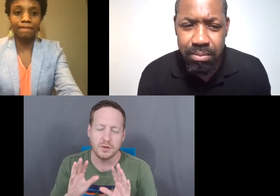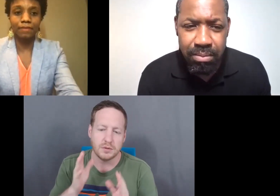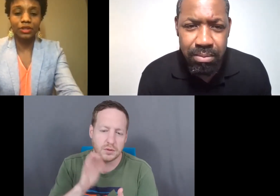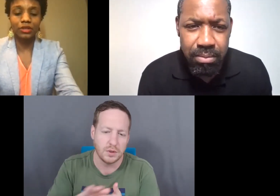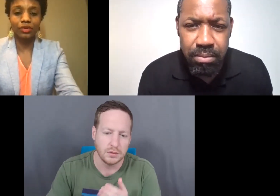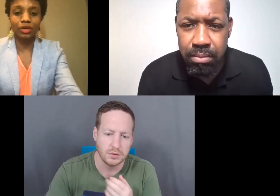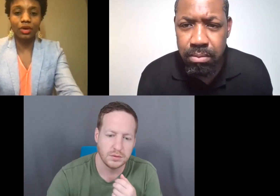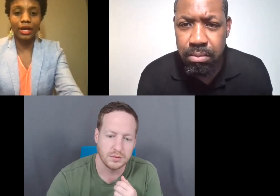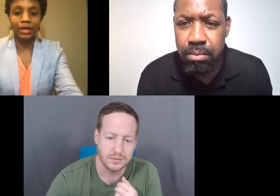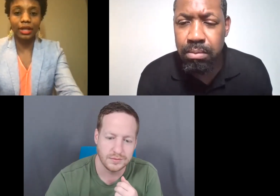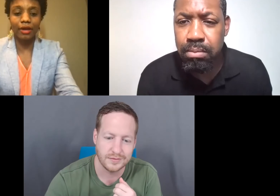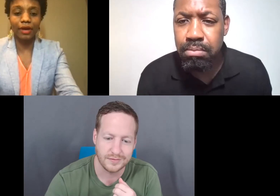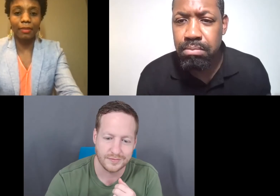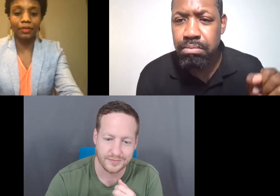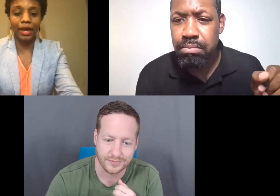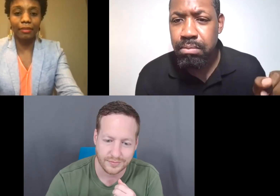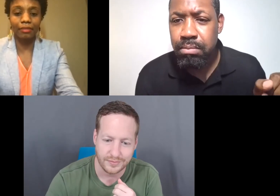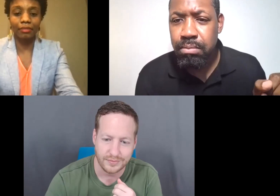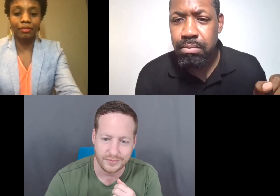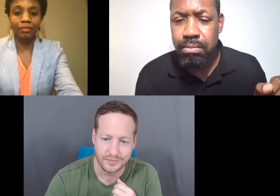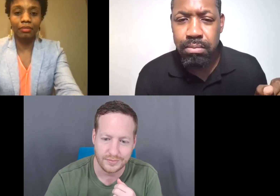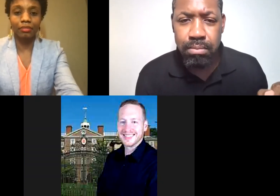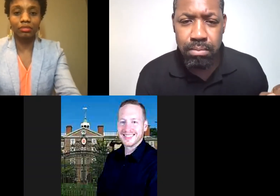Just if we can go ahead and clarify about that.